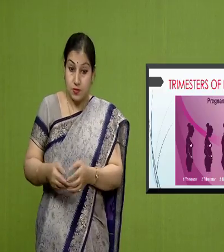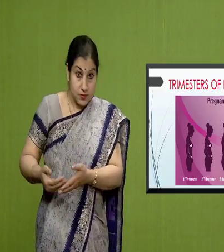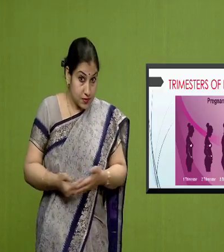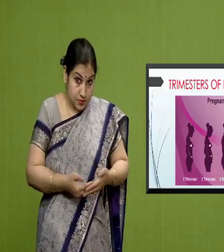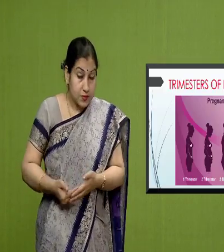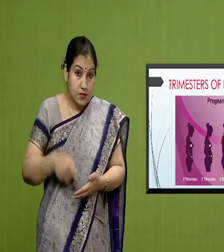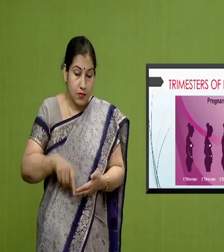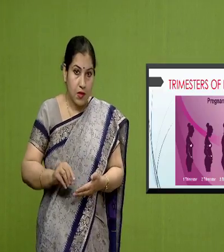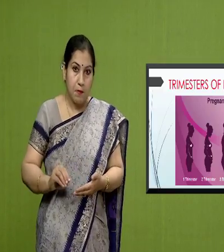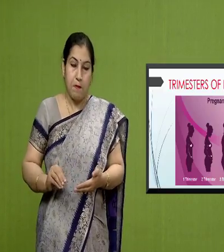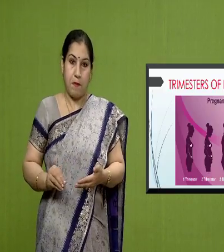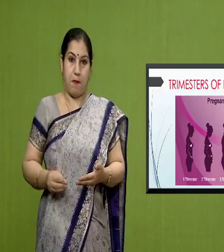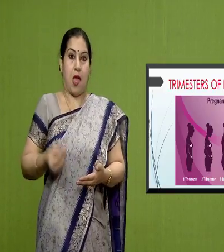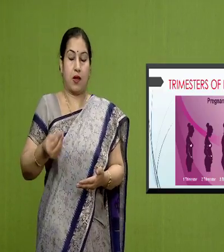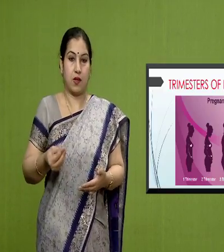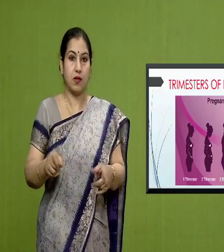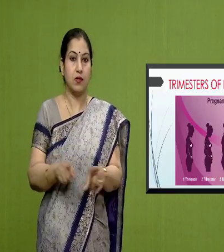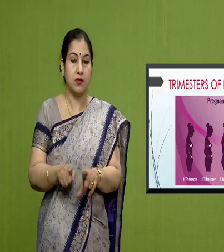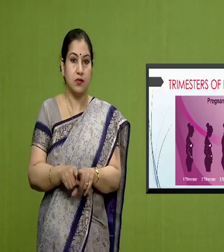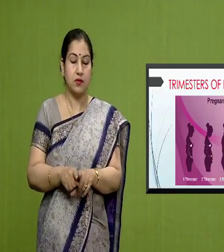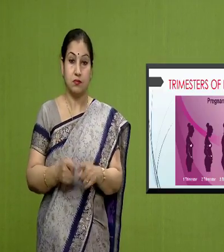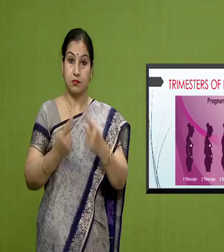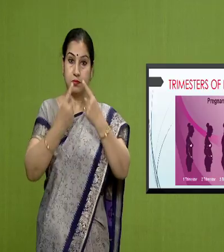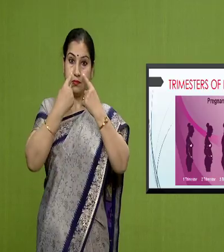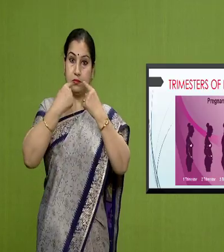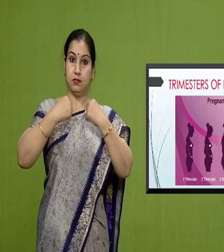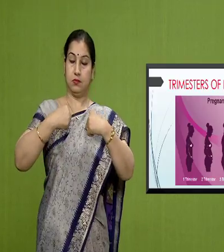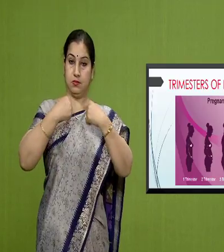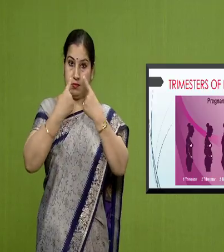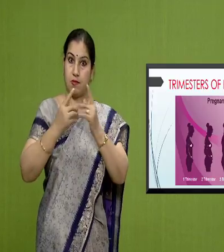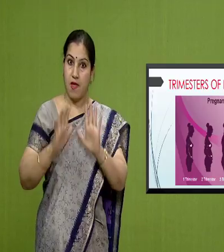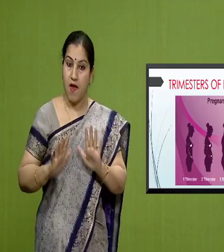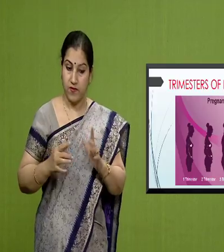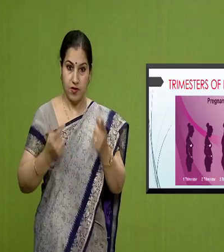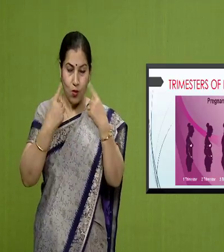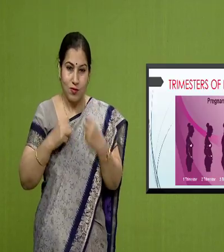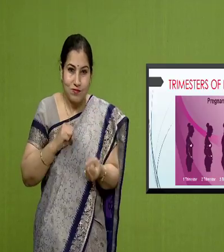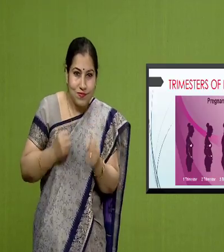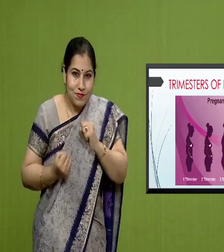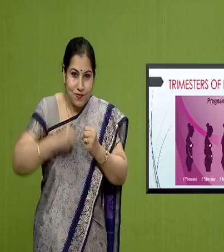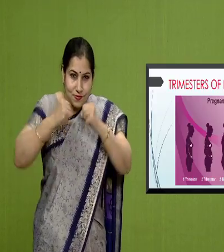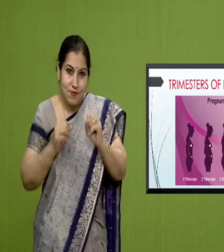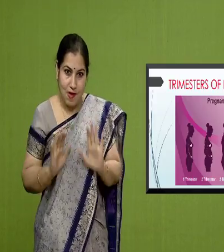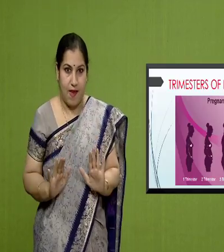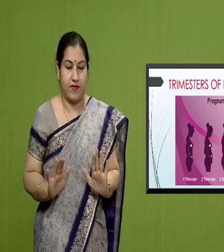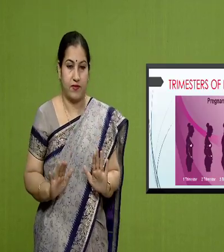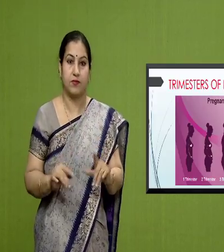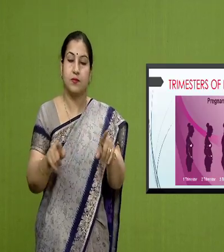Fetus have better and controlled breathing, body movements.